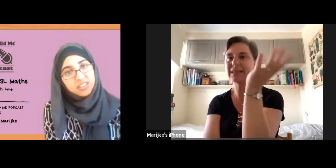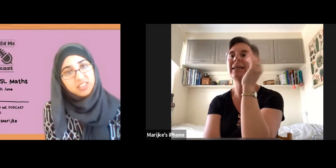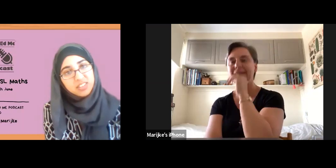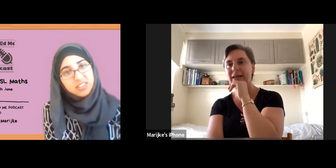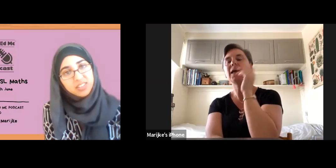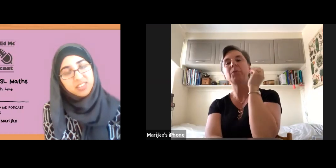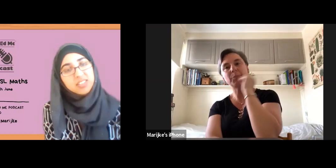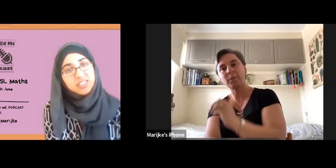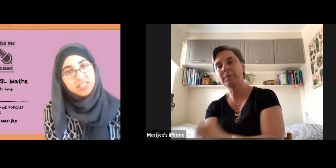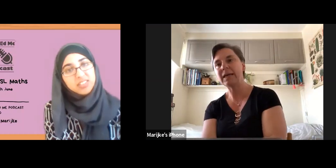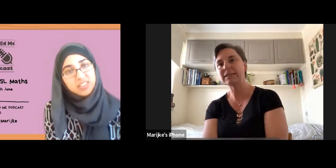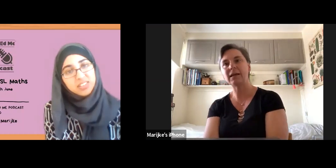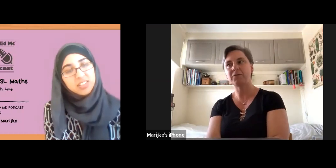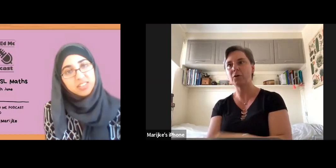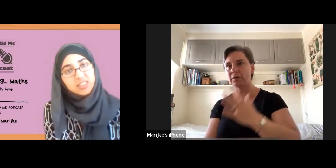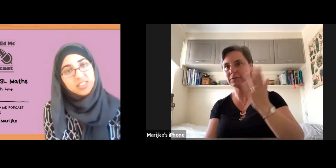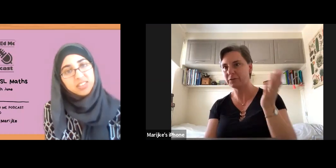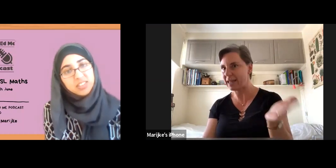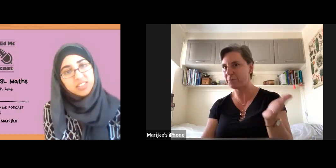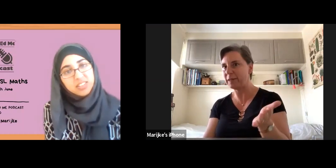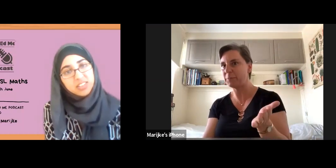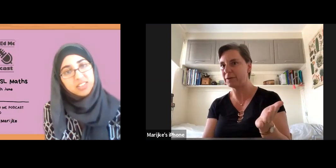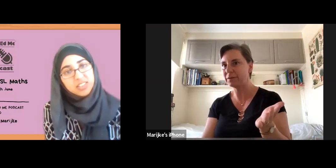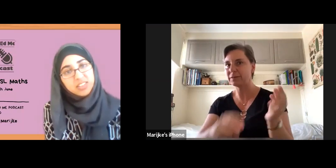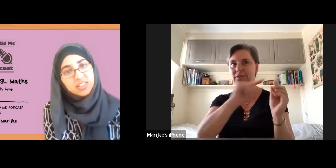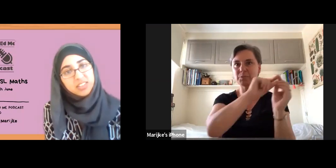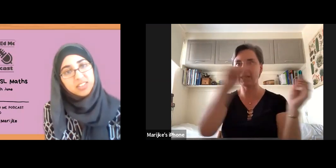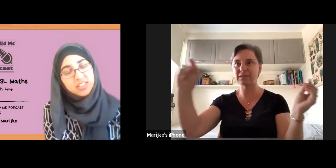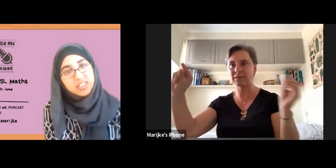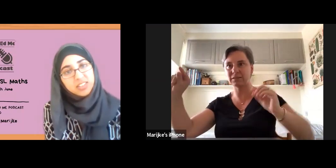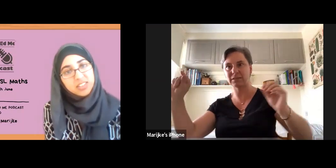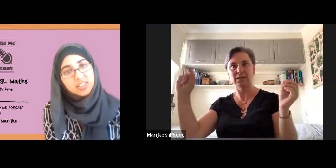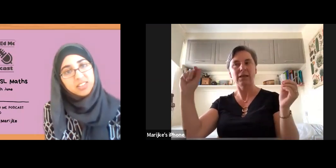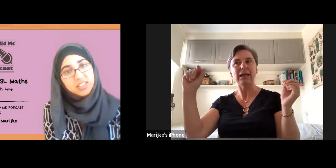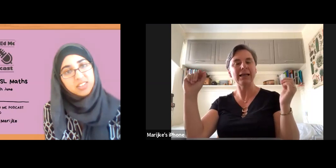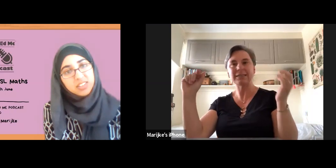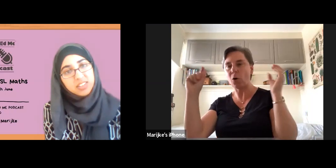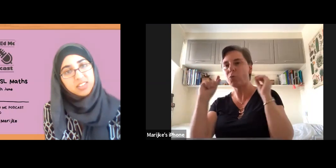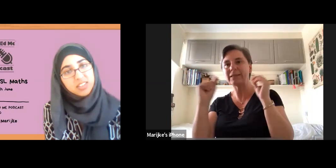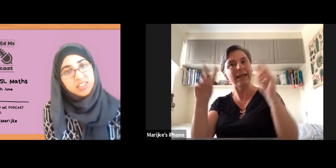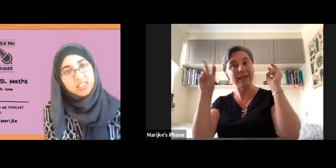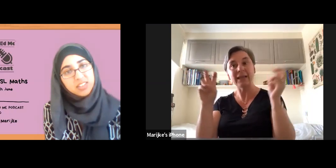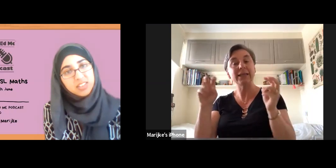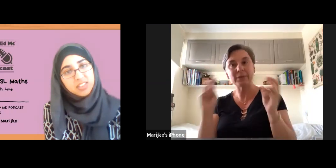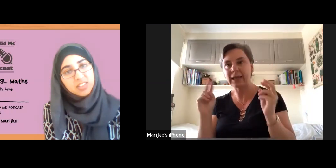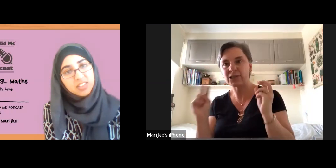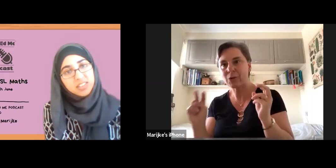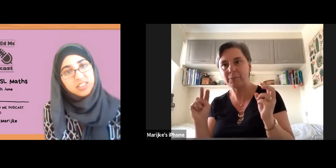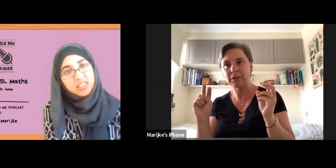Exactly, yeah. But the problem is that for deaf people, subtitles is all written in English with English grammar,